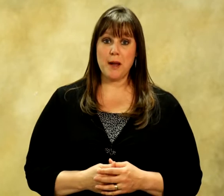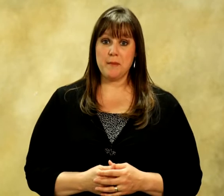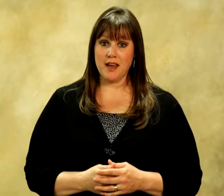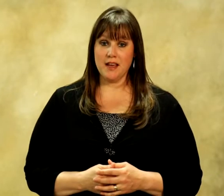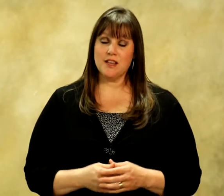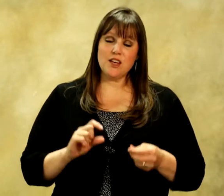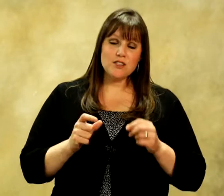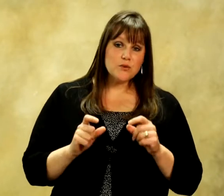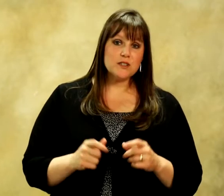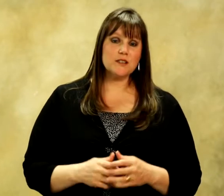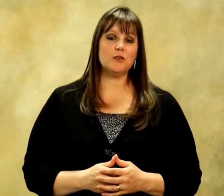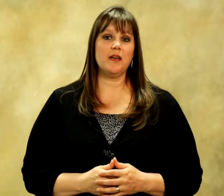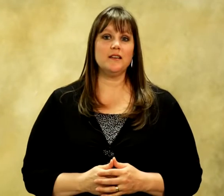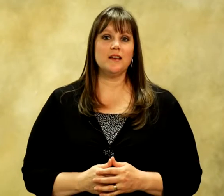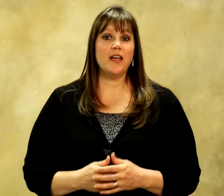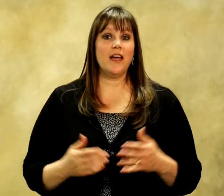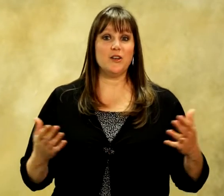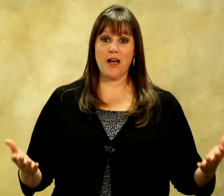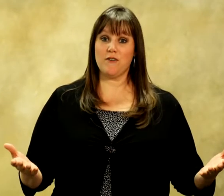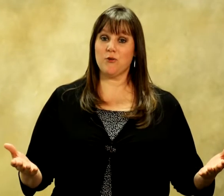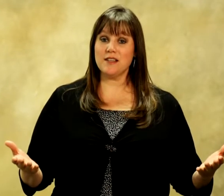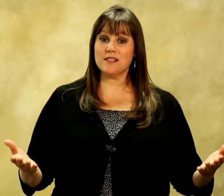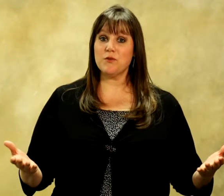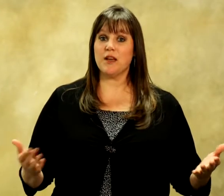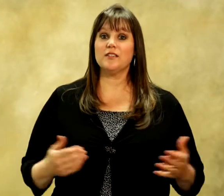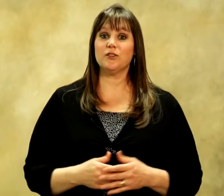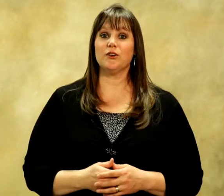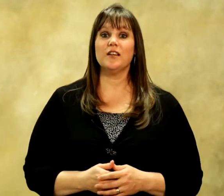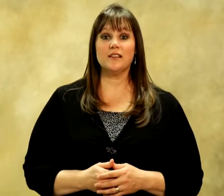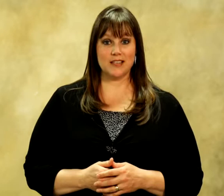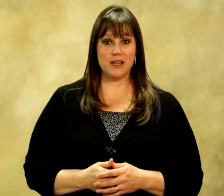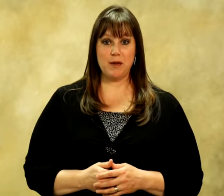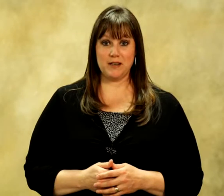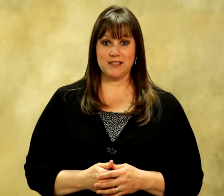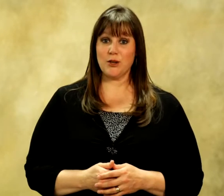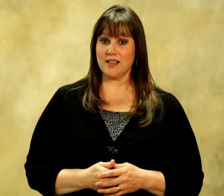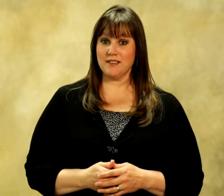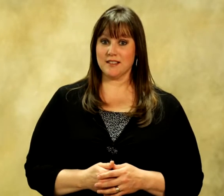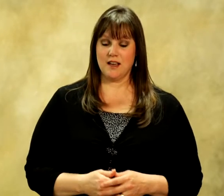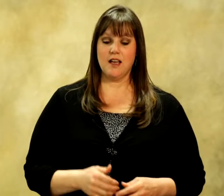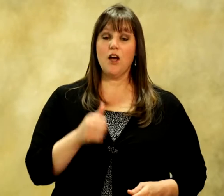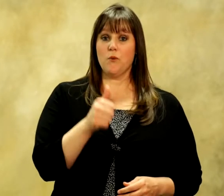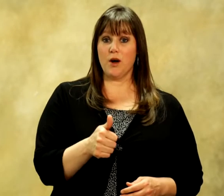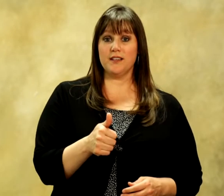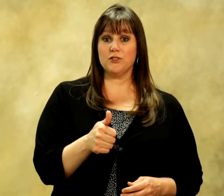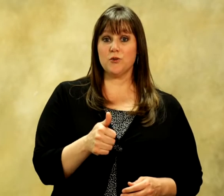Mi, change the words a little bit, and you have a great simple way to learn the Ten Commandments. It goes like this. 1, don't